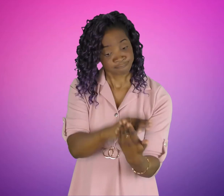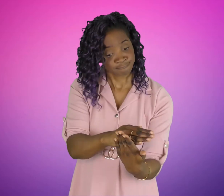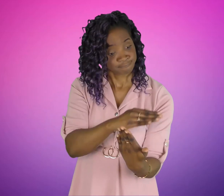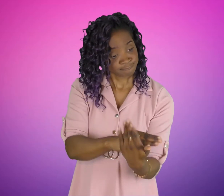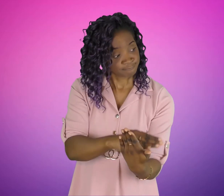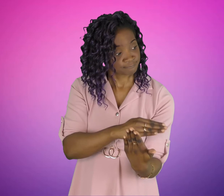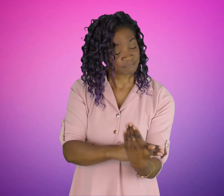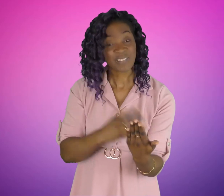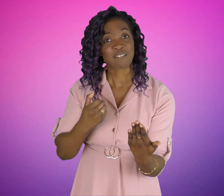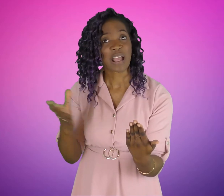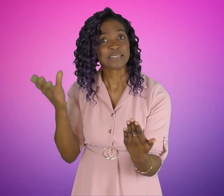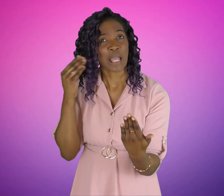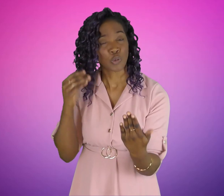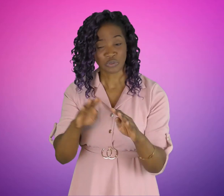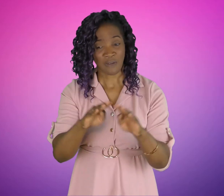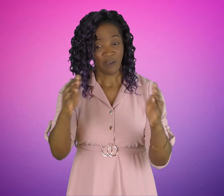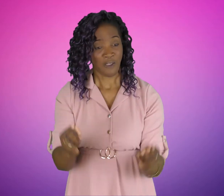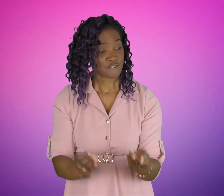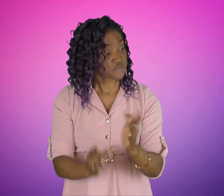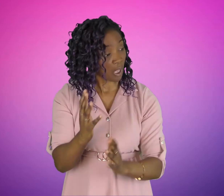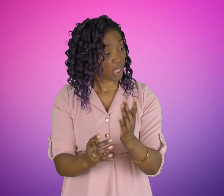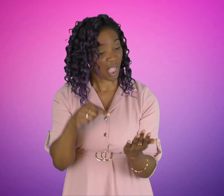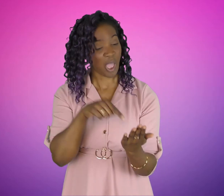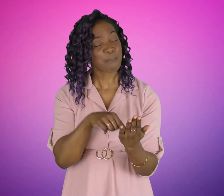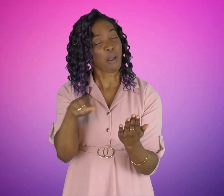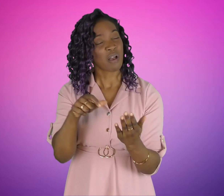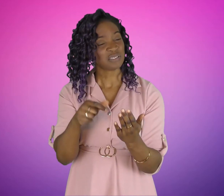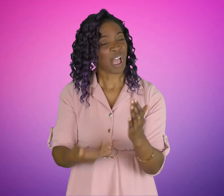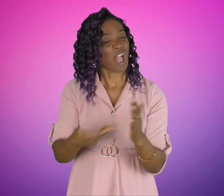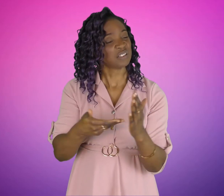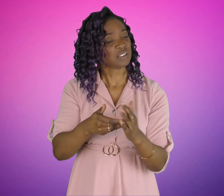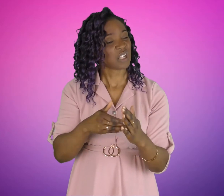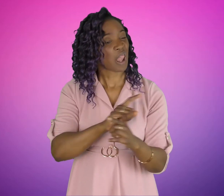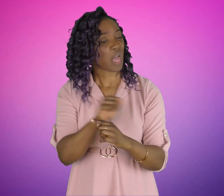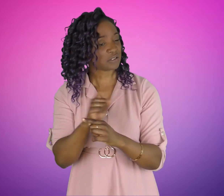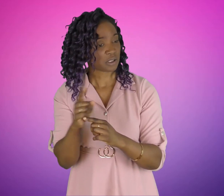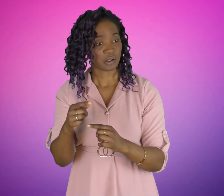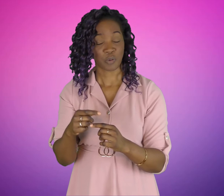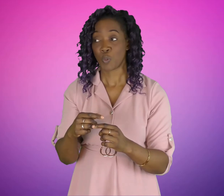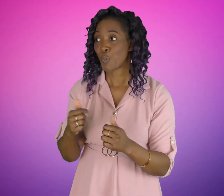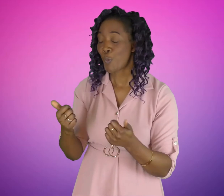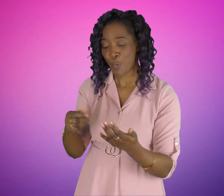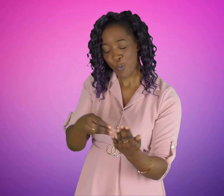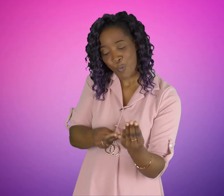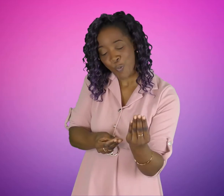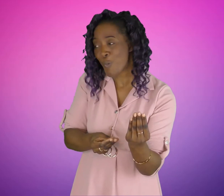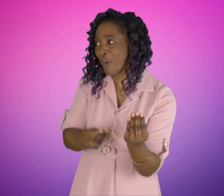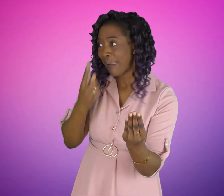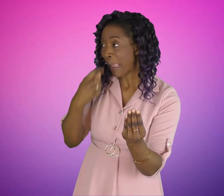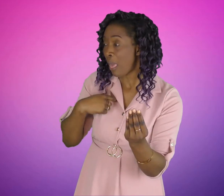here's my script. I'll talk into this. There's a sound of a fire crackling and stuff, but Nicola puts all that in post-production. Can